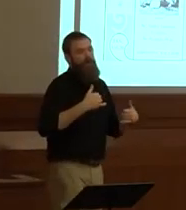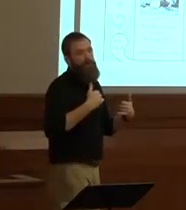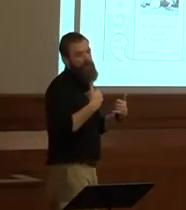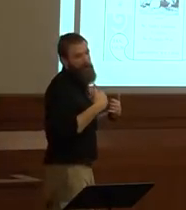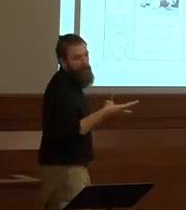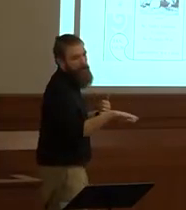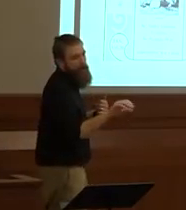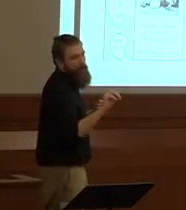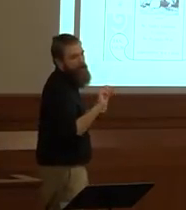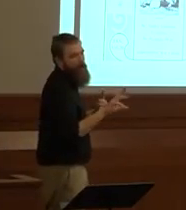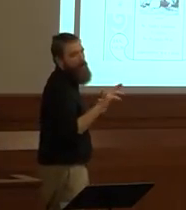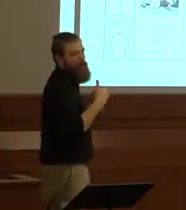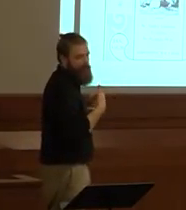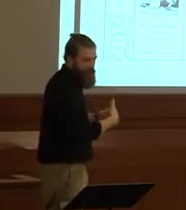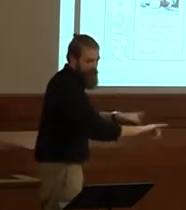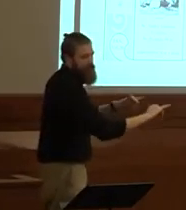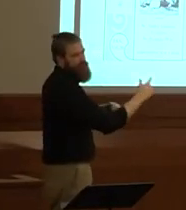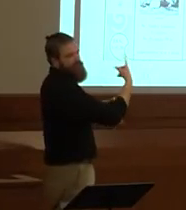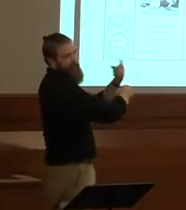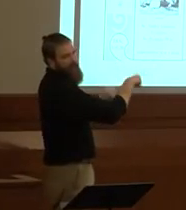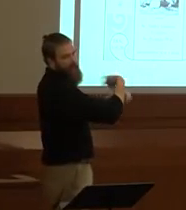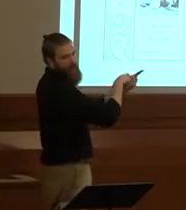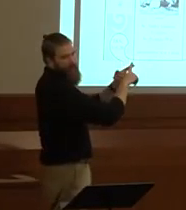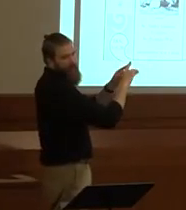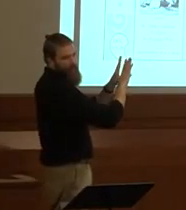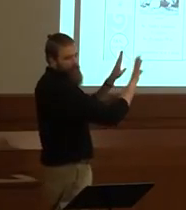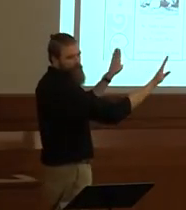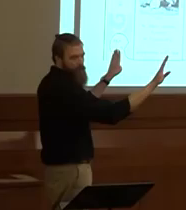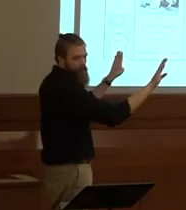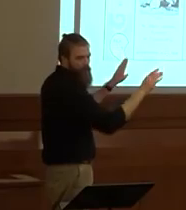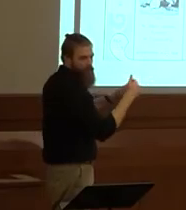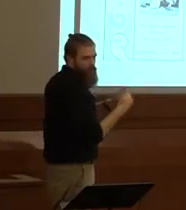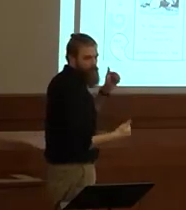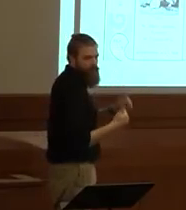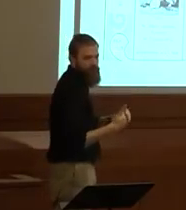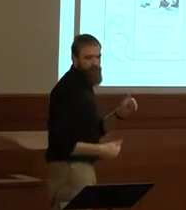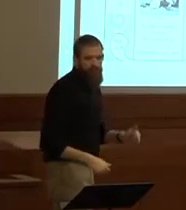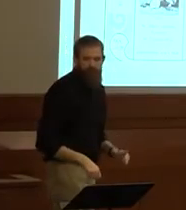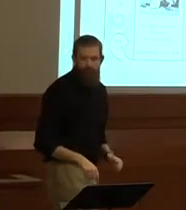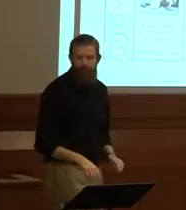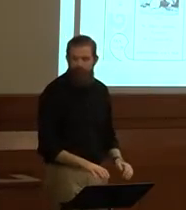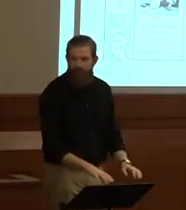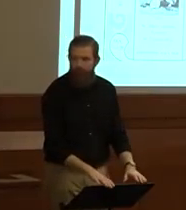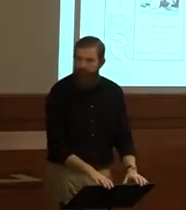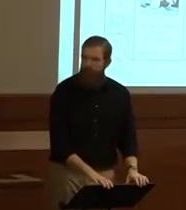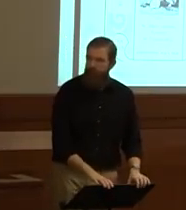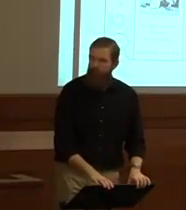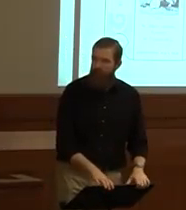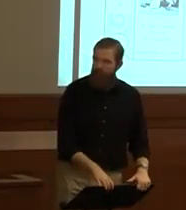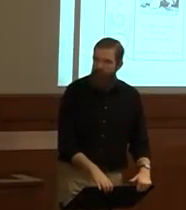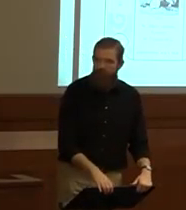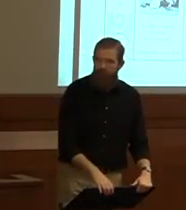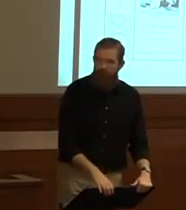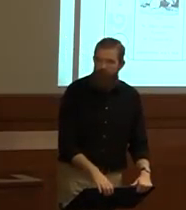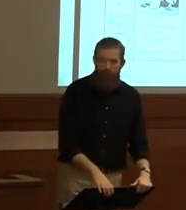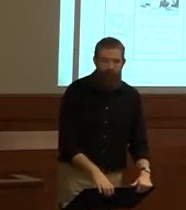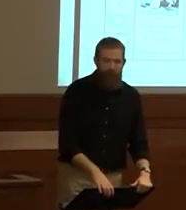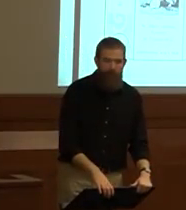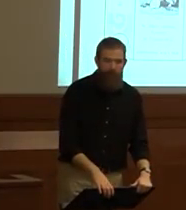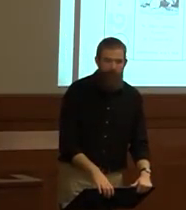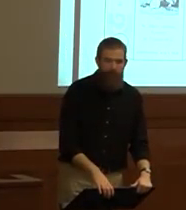Mm-hmm. And they would turn around and sign. Yeah. Well, generally... Or still sign. Yeah. Yeah. Is that what happened? Well,